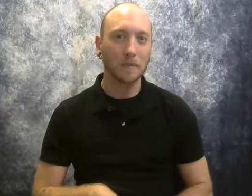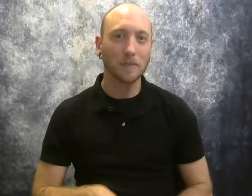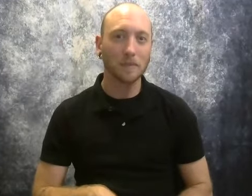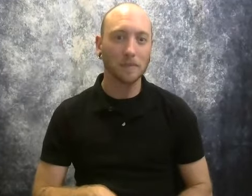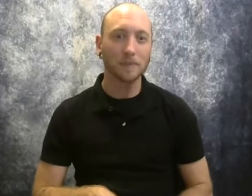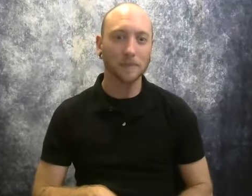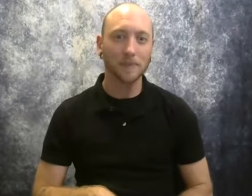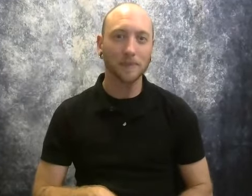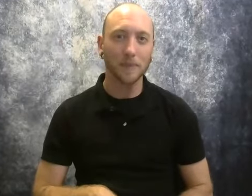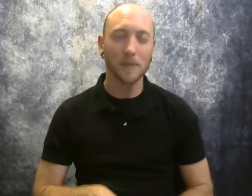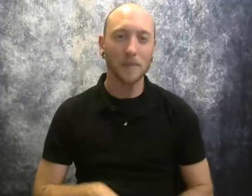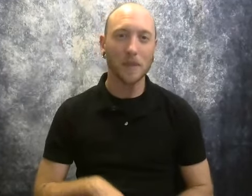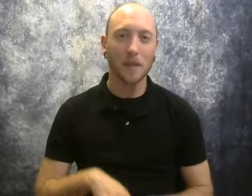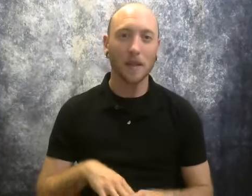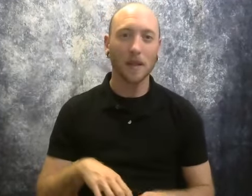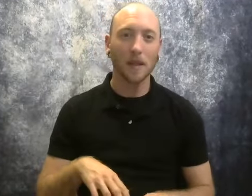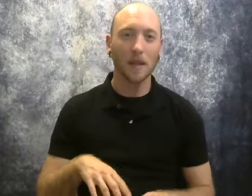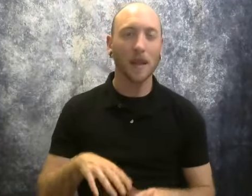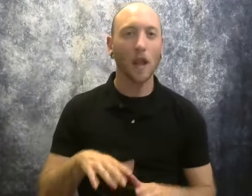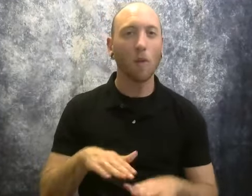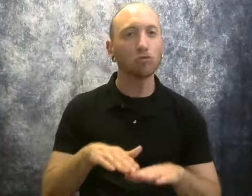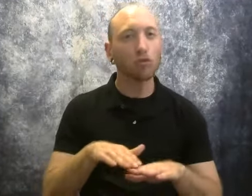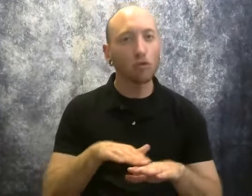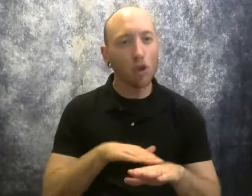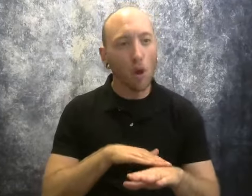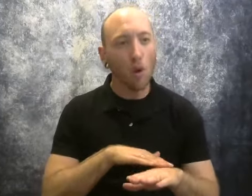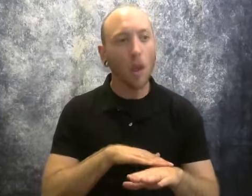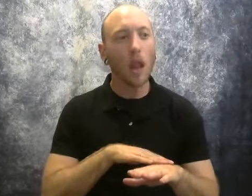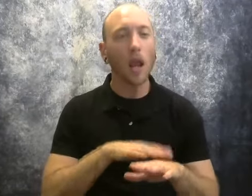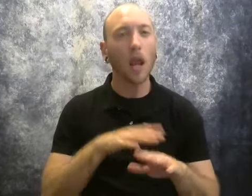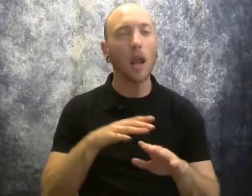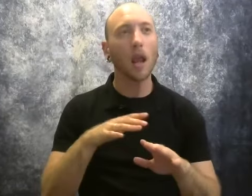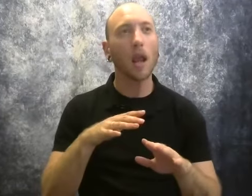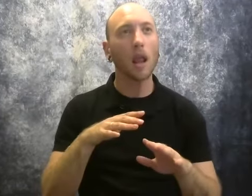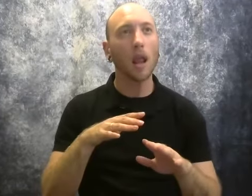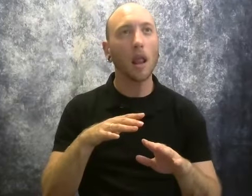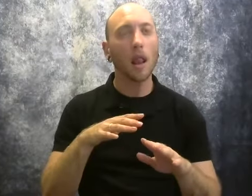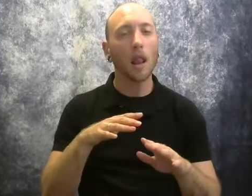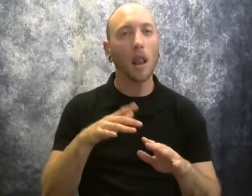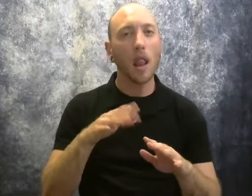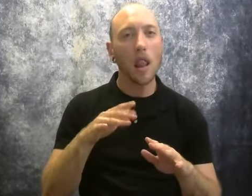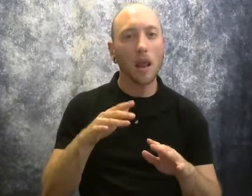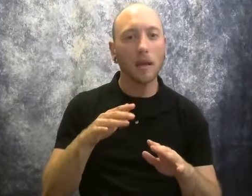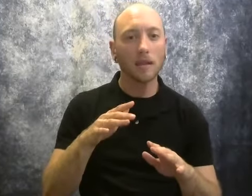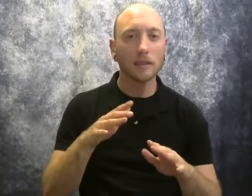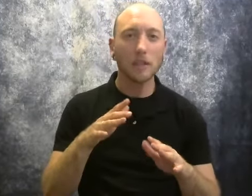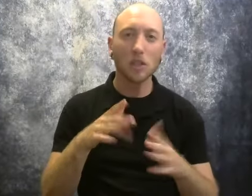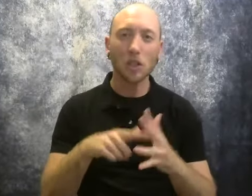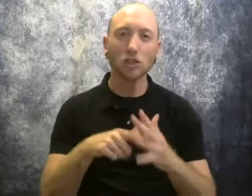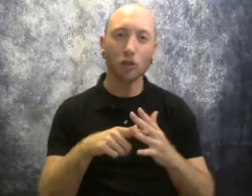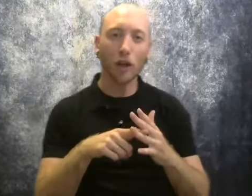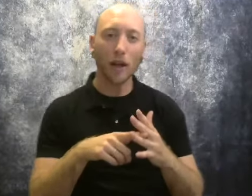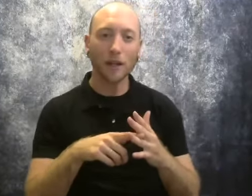in going, of course, that I slowly, something was going in, and whether it was sticking a wee